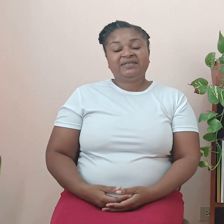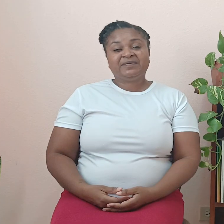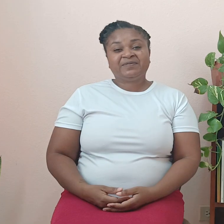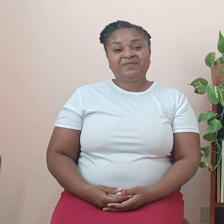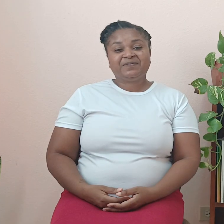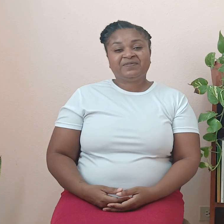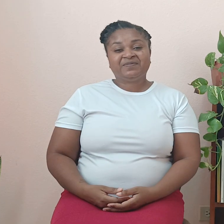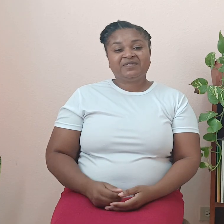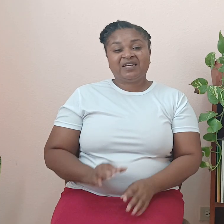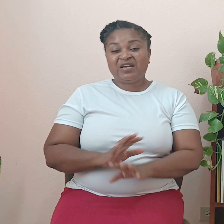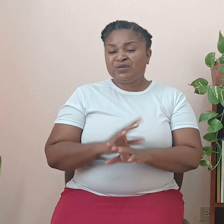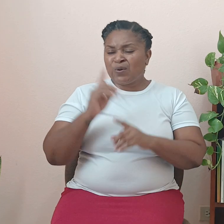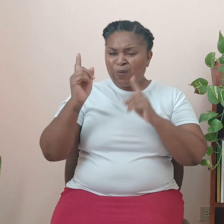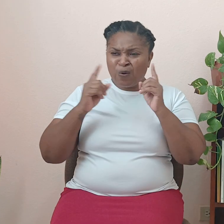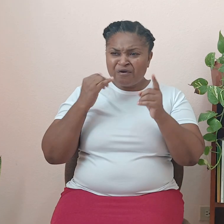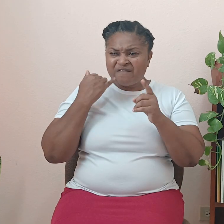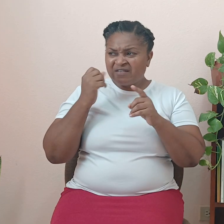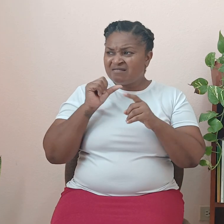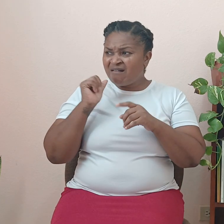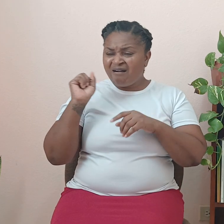Don't worry if you didn't get all 10.